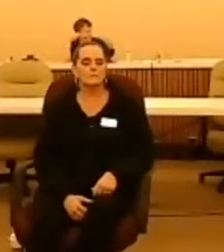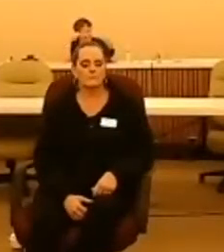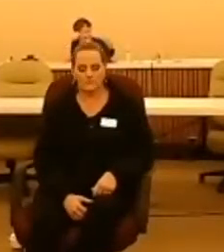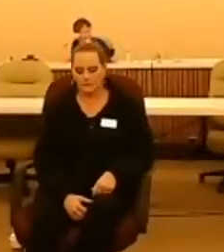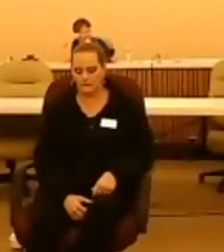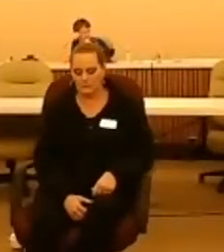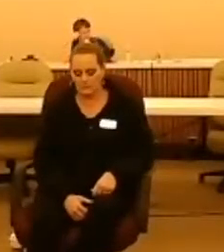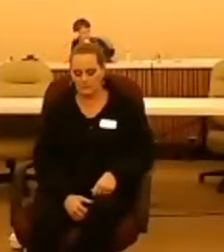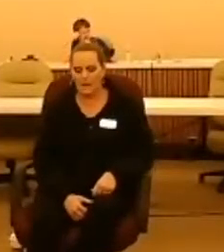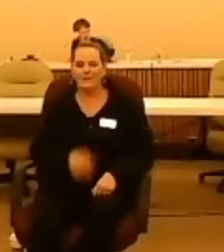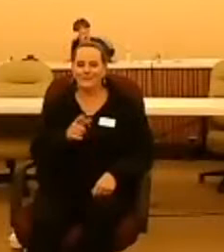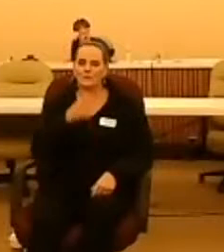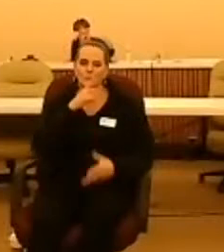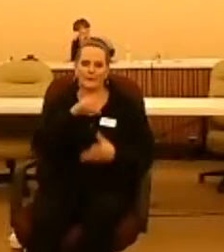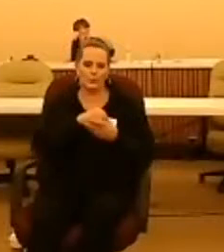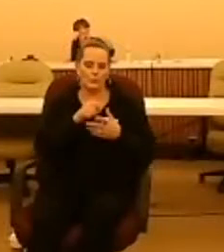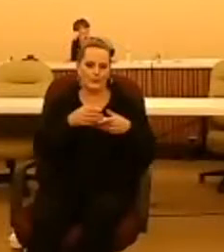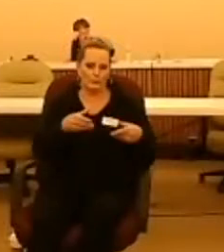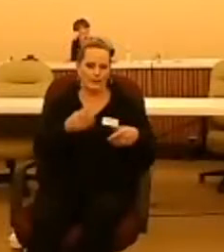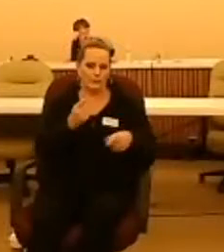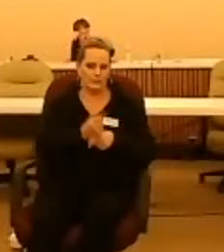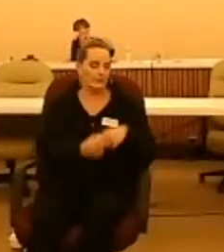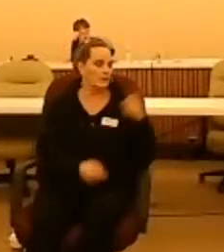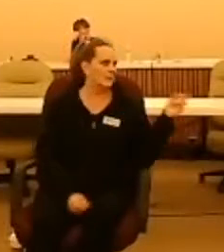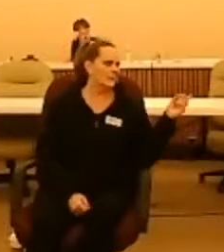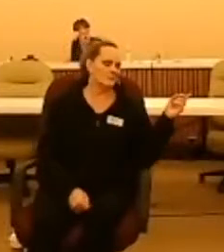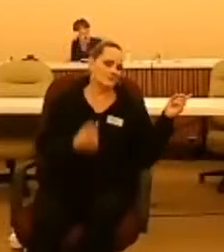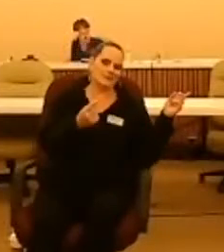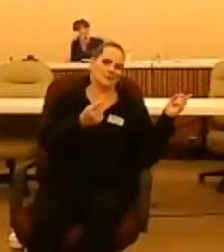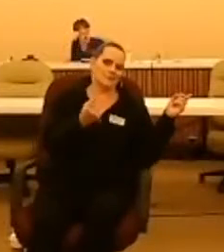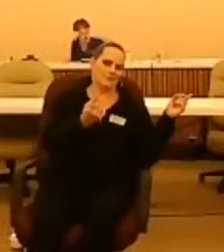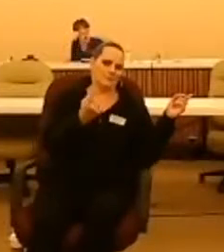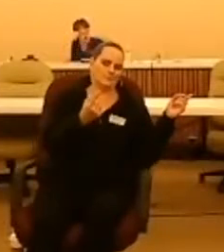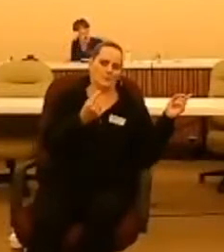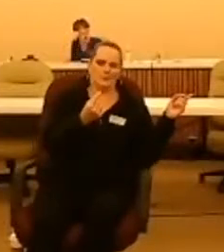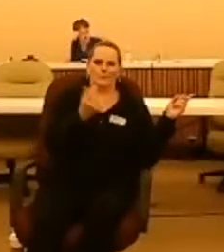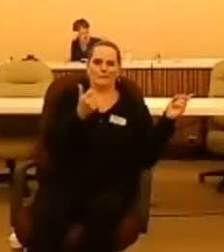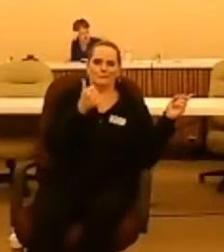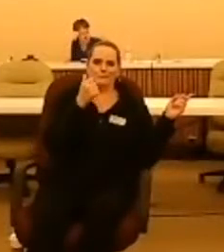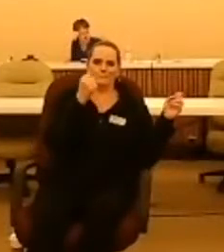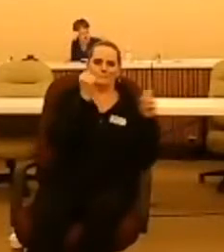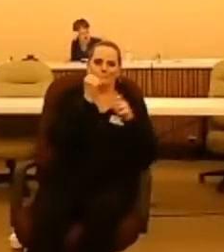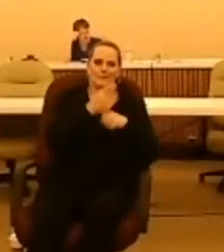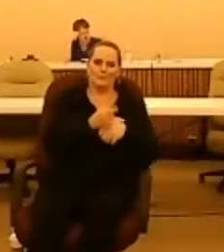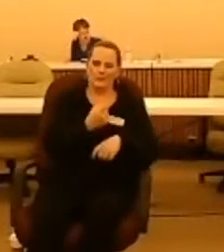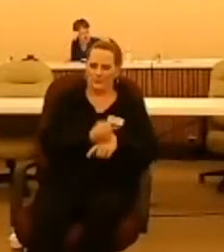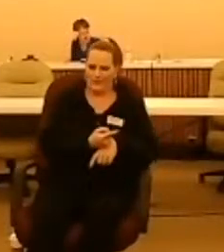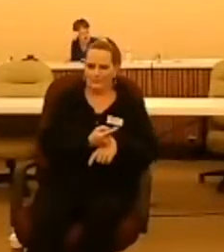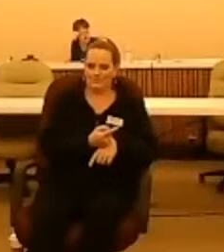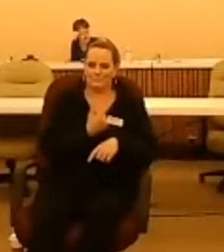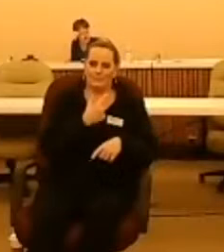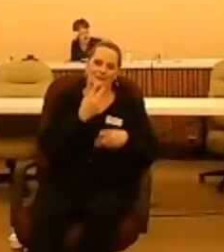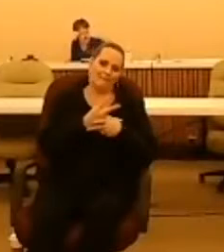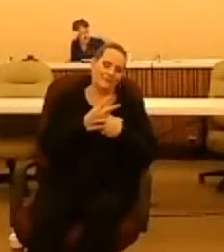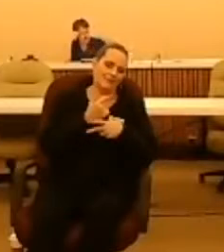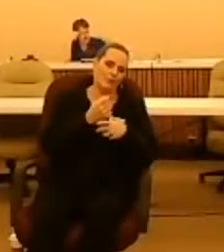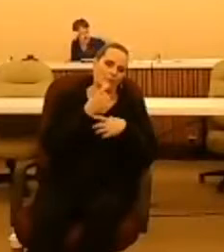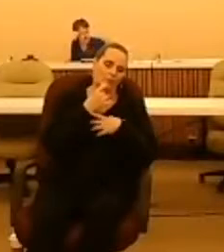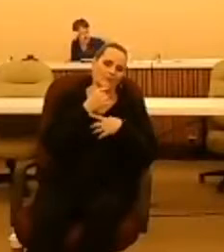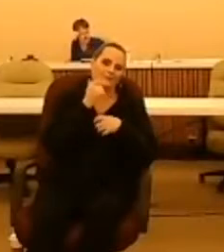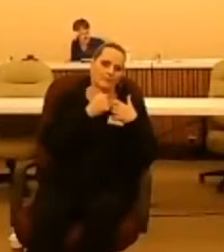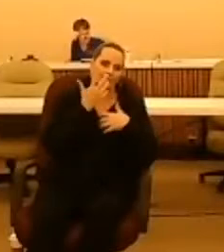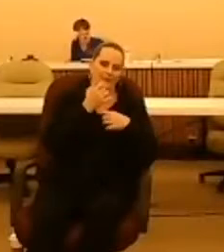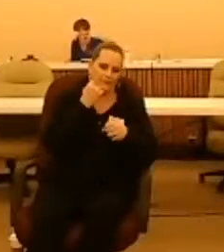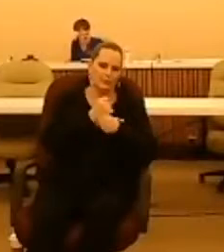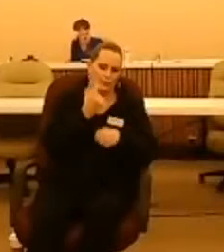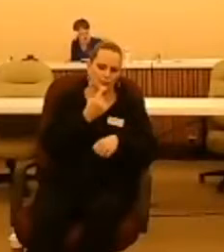that should have been included in your packet. Right, So- this is something we do we do this, they take care of these lights every don't we sign this agreement every 5 years